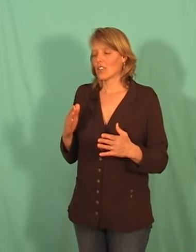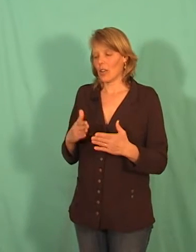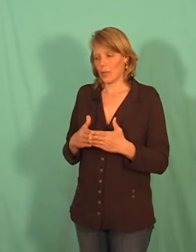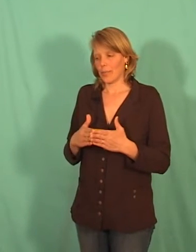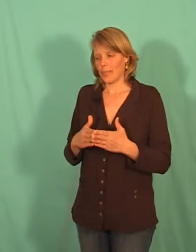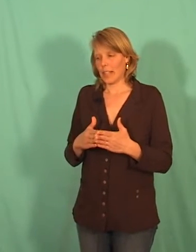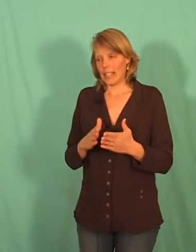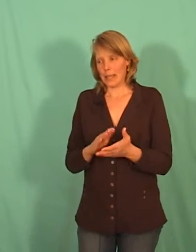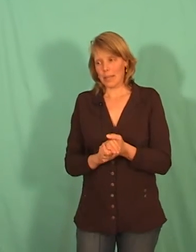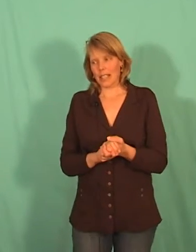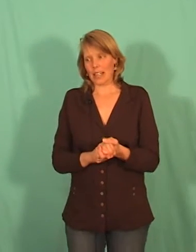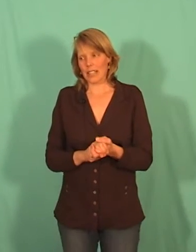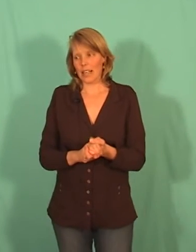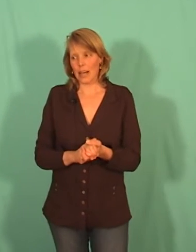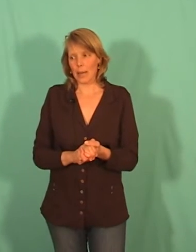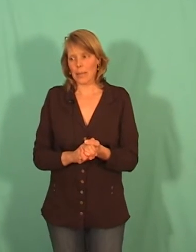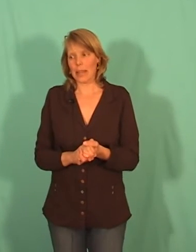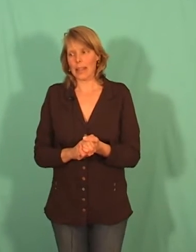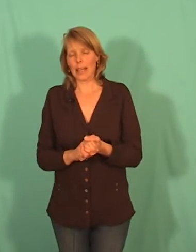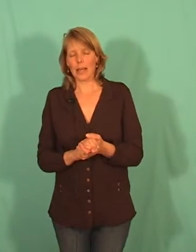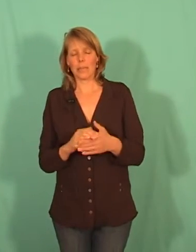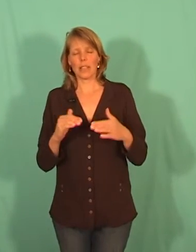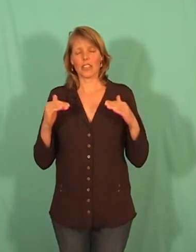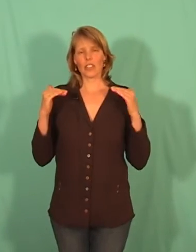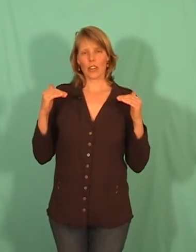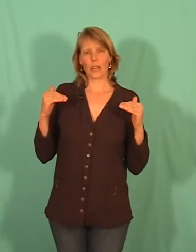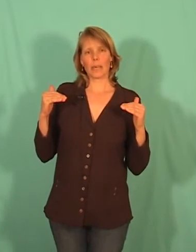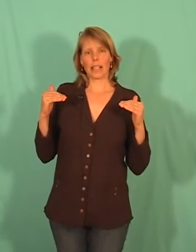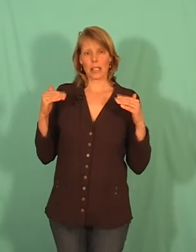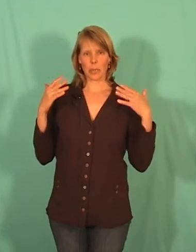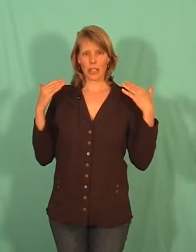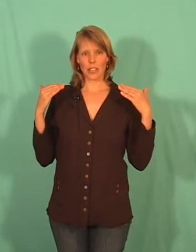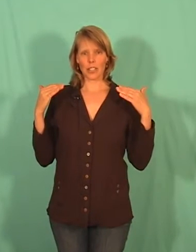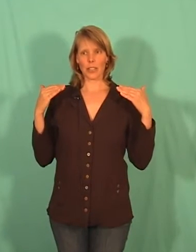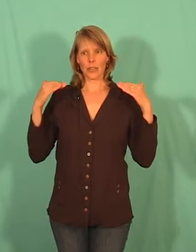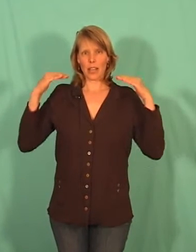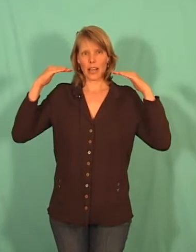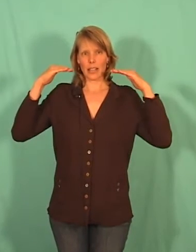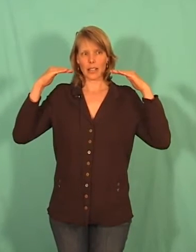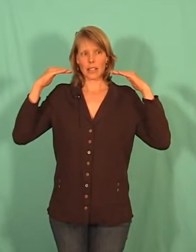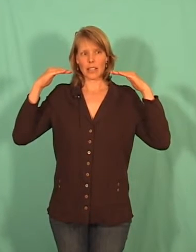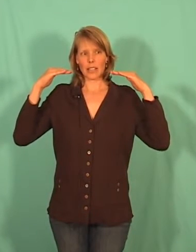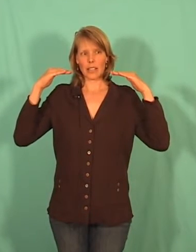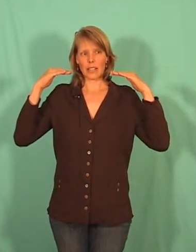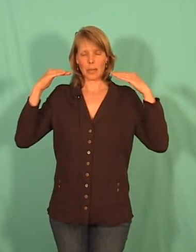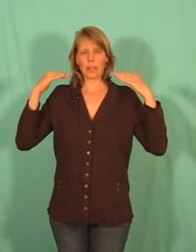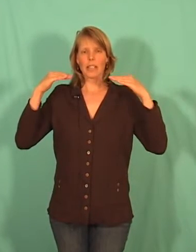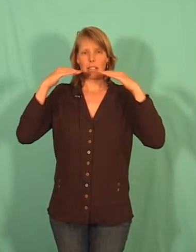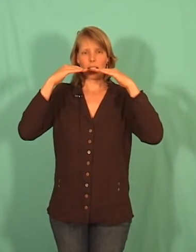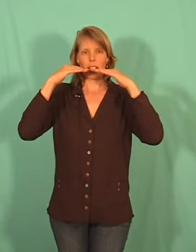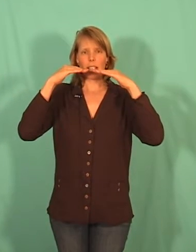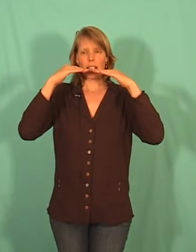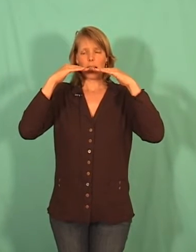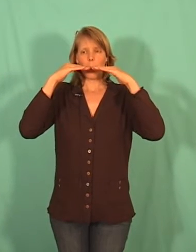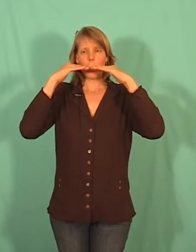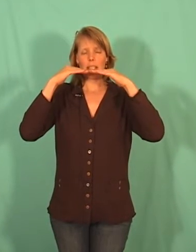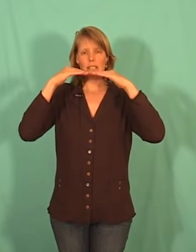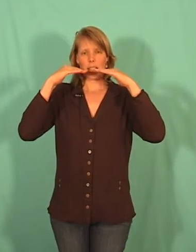So, name signs. Let me start by explaining to you that typically male signs